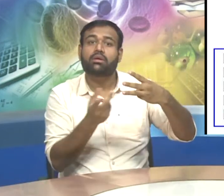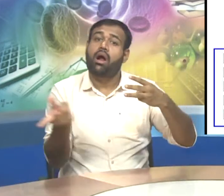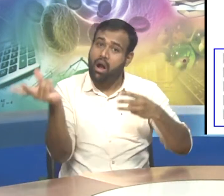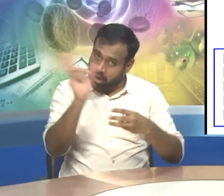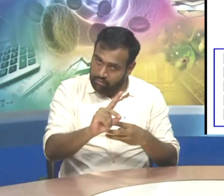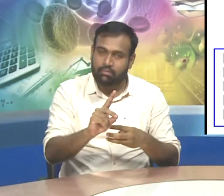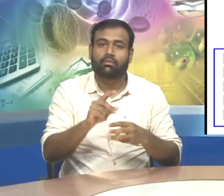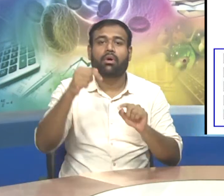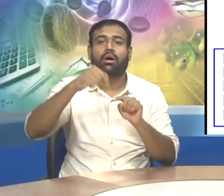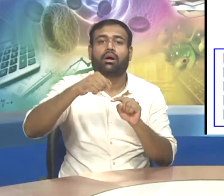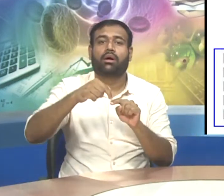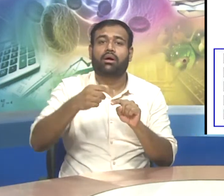be chosen as